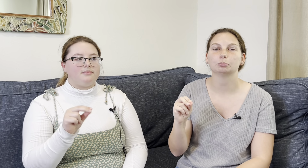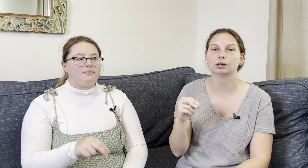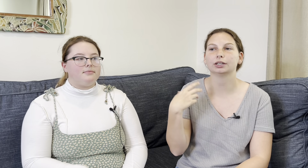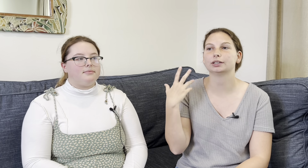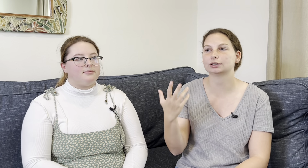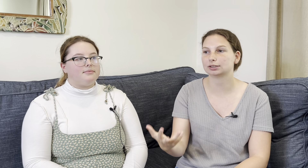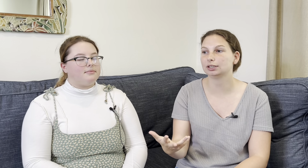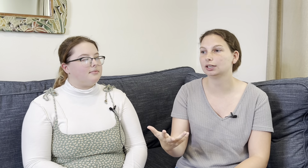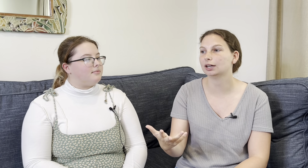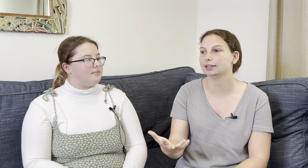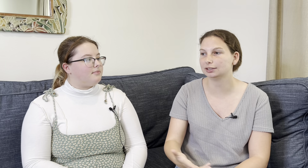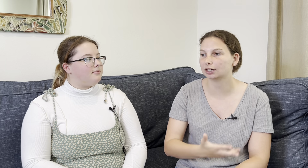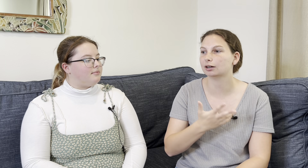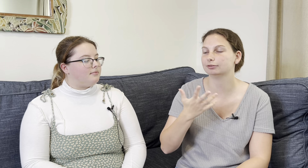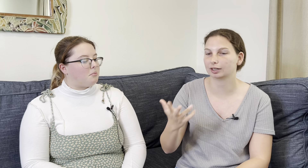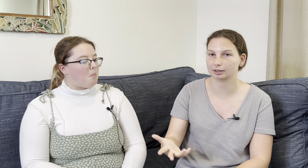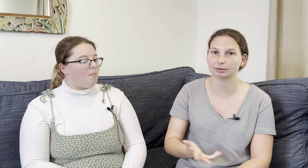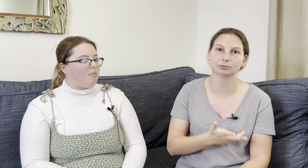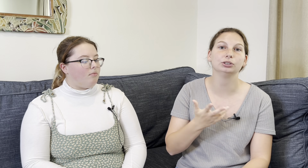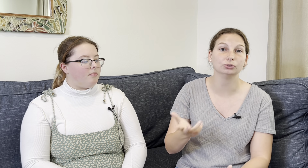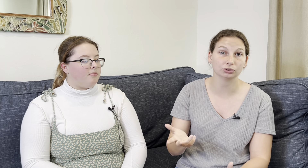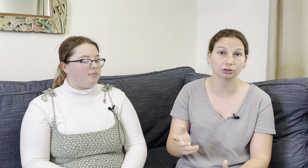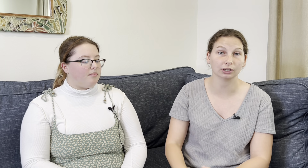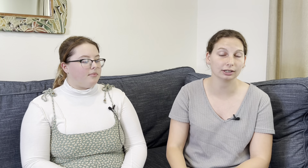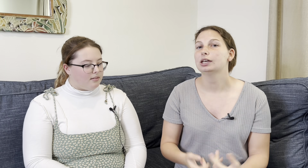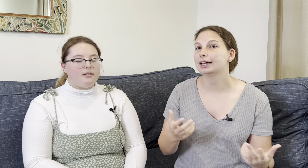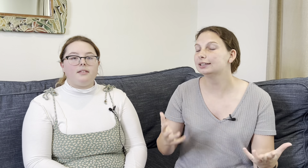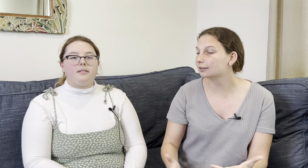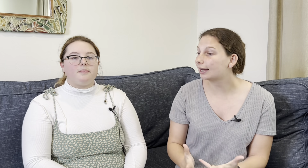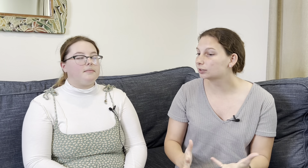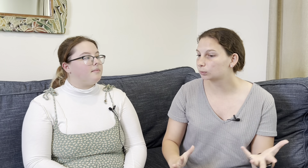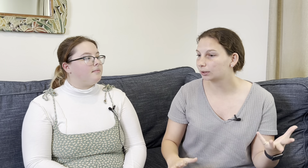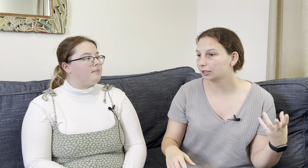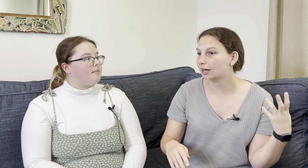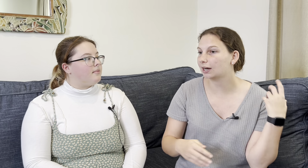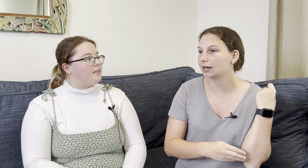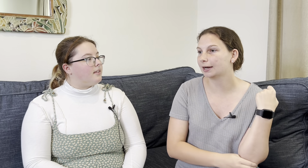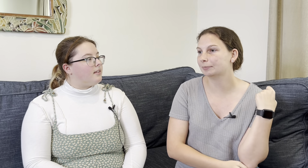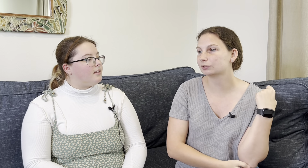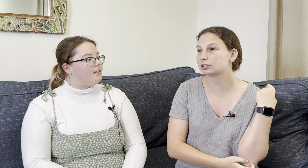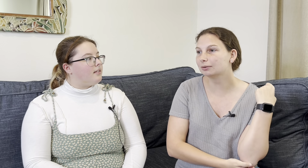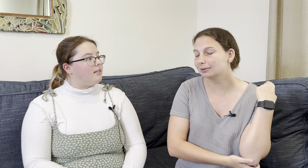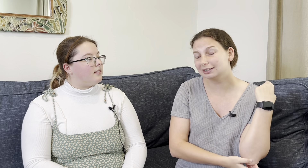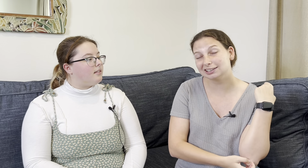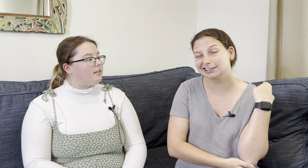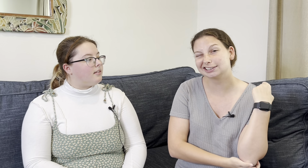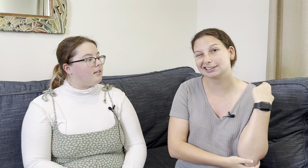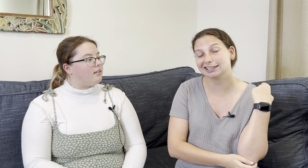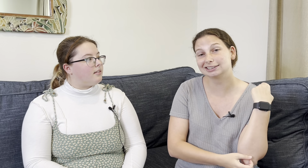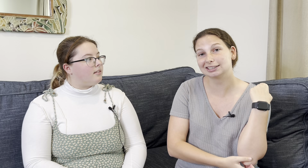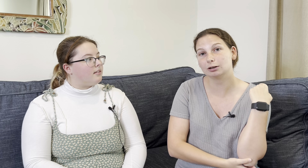but it's the idea of getting them used to it. And then the last one, some of my kids like to tell me